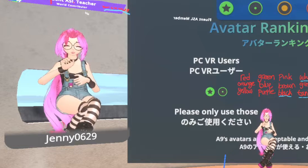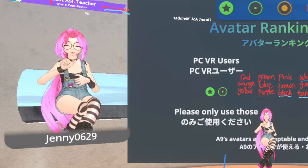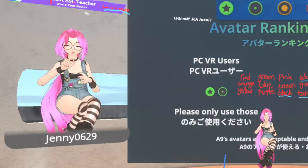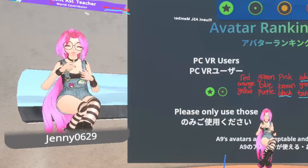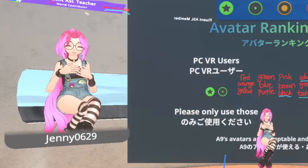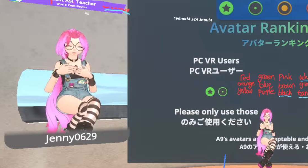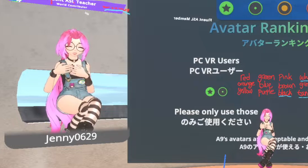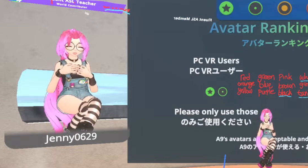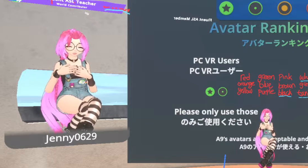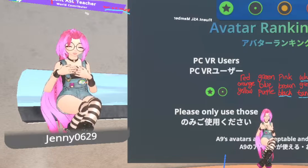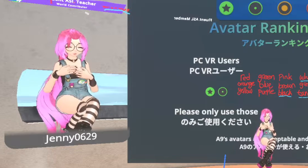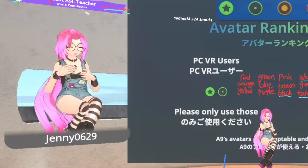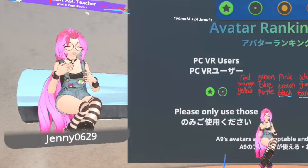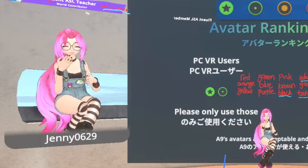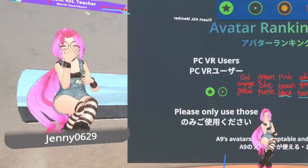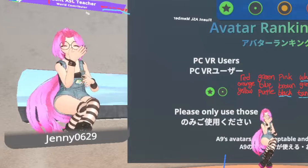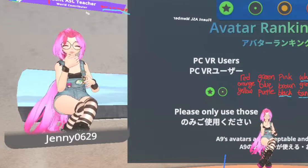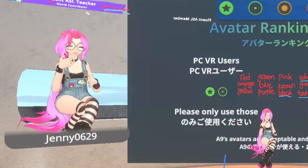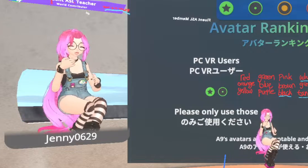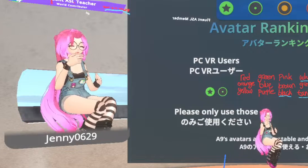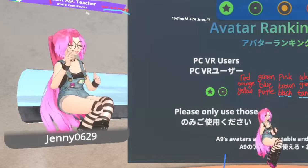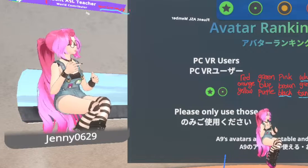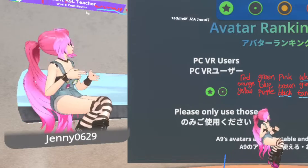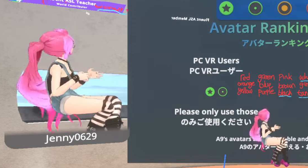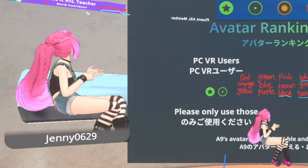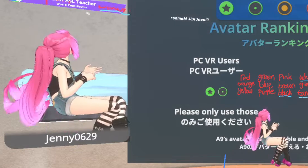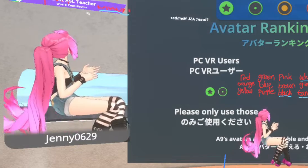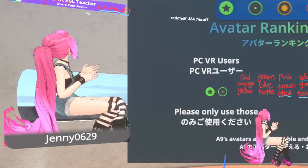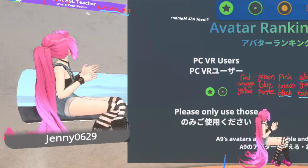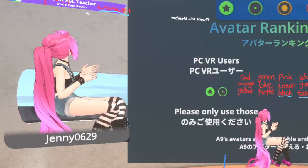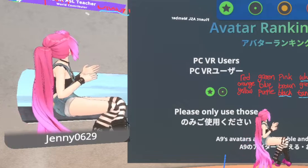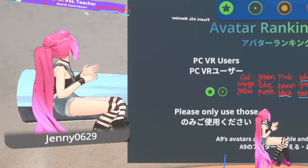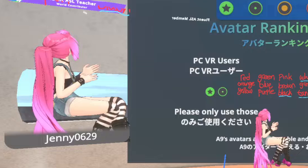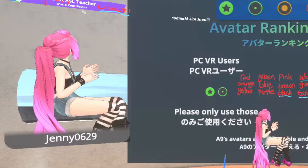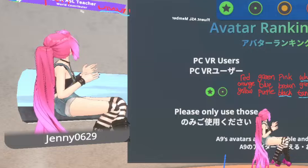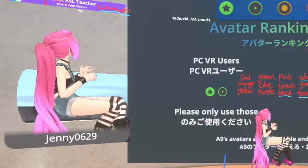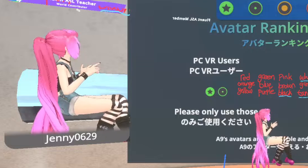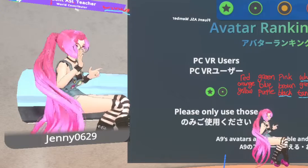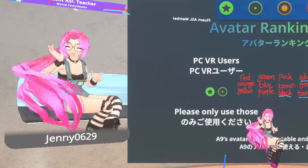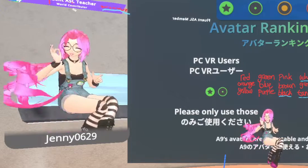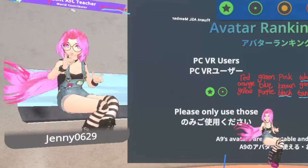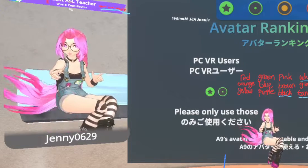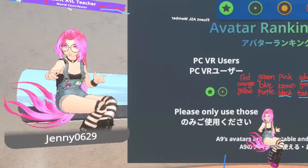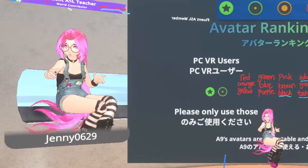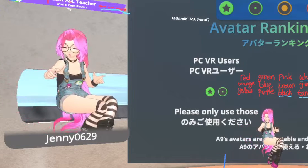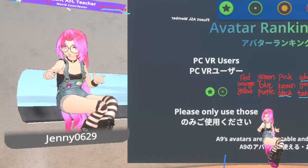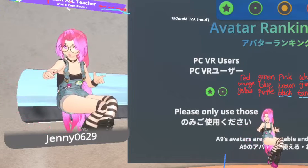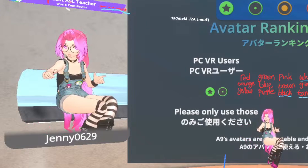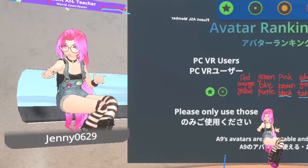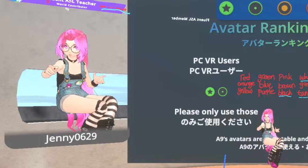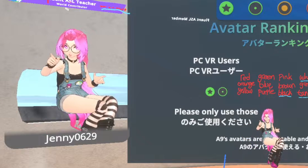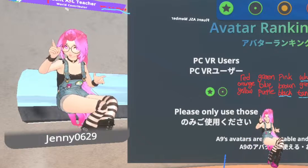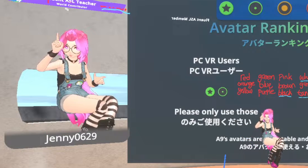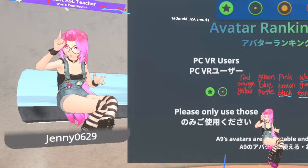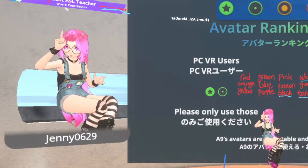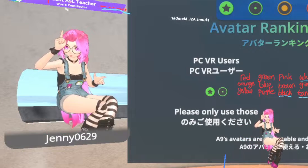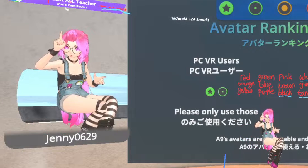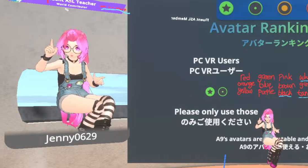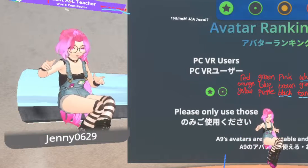history of BASL, and it's awesome. It's so cool. And you